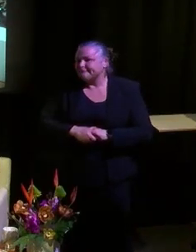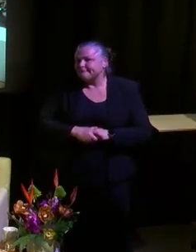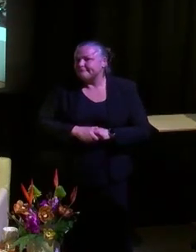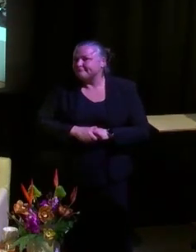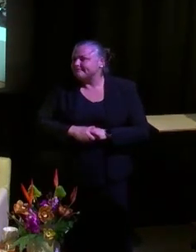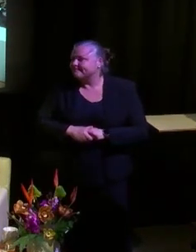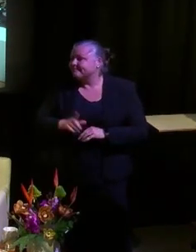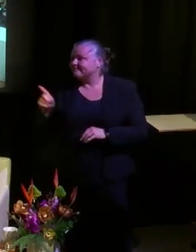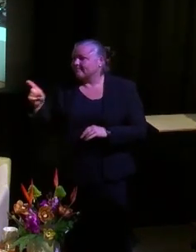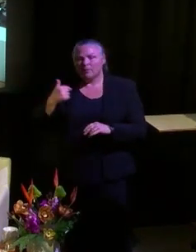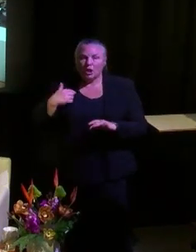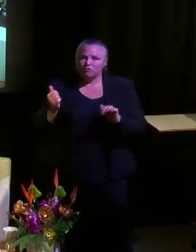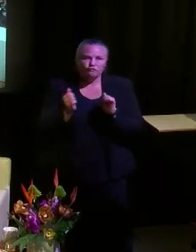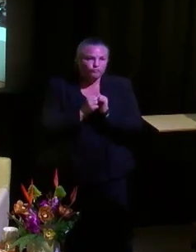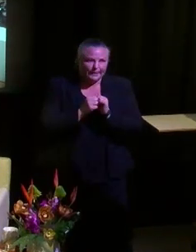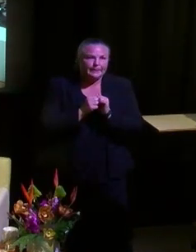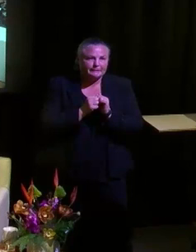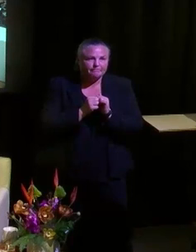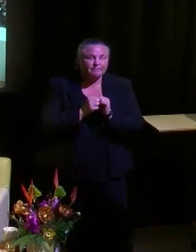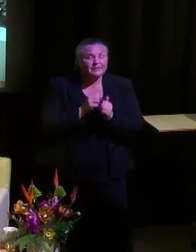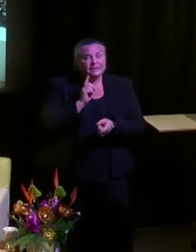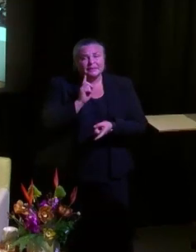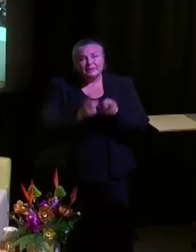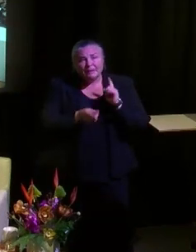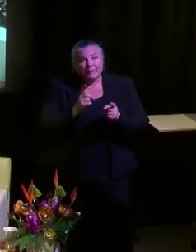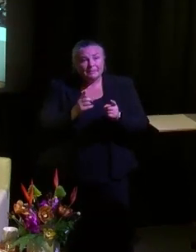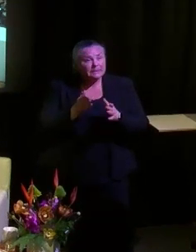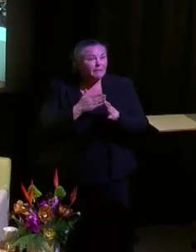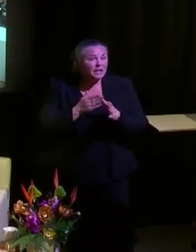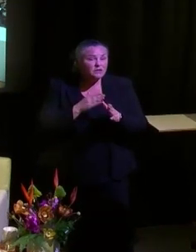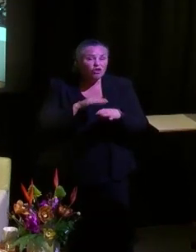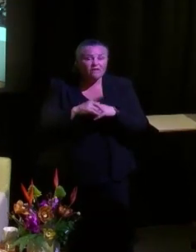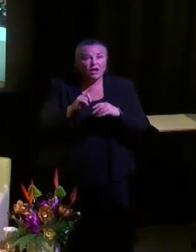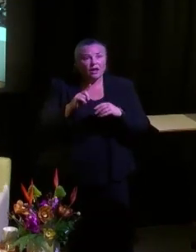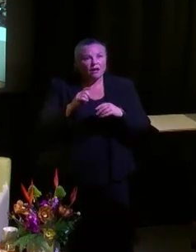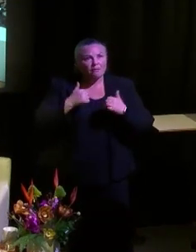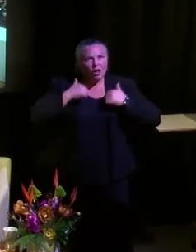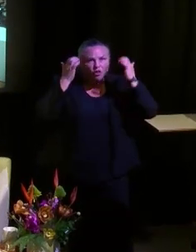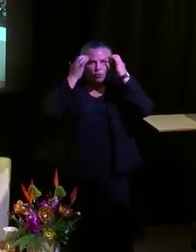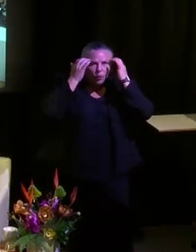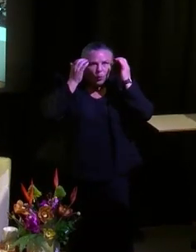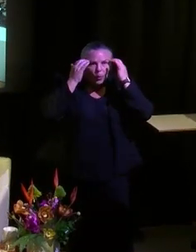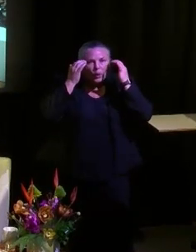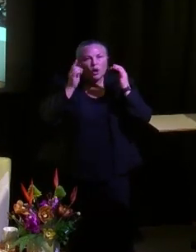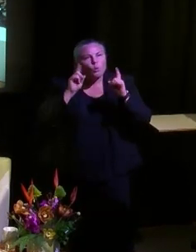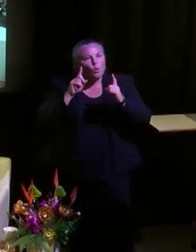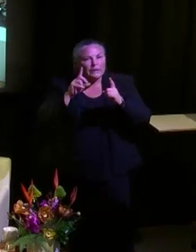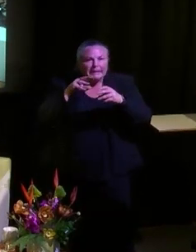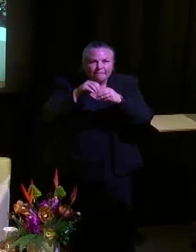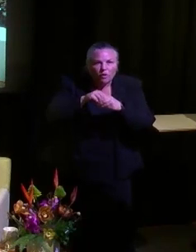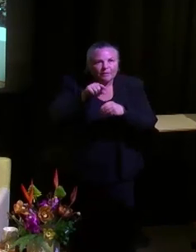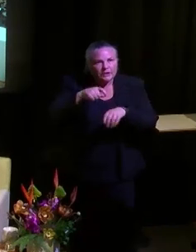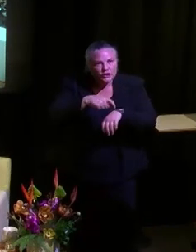Yeah, I agree, because it depends on what you had been working on and what train of thought you were in, or what kind of